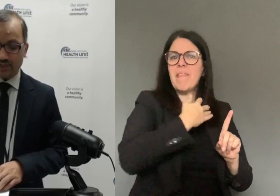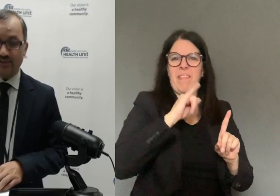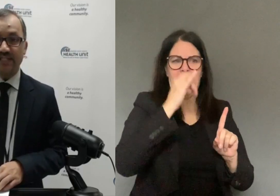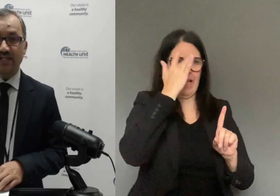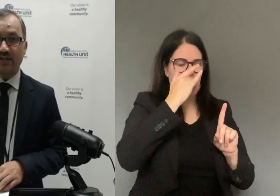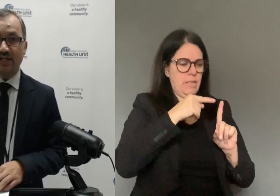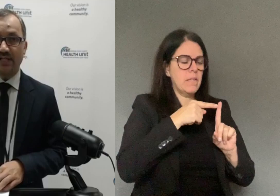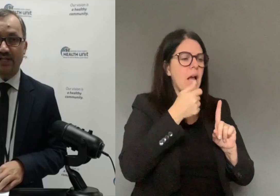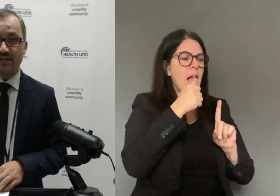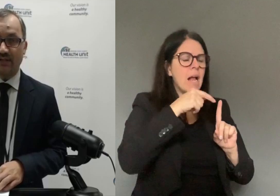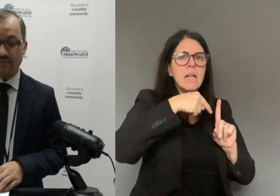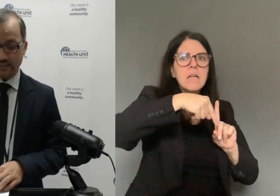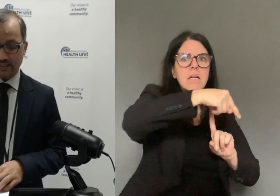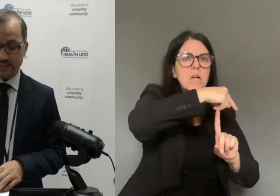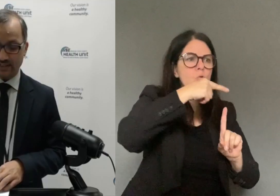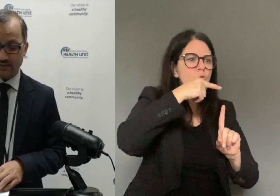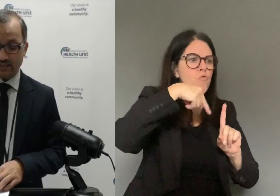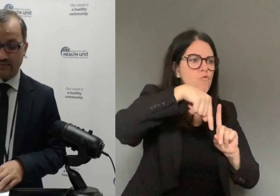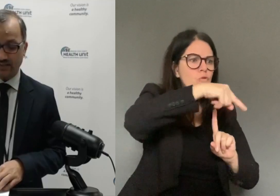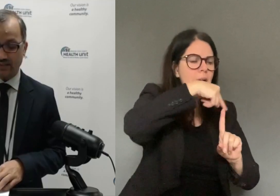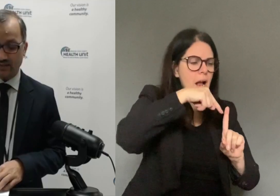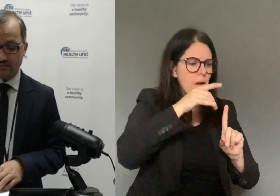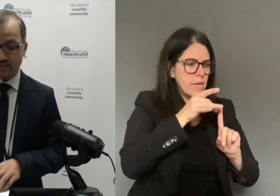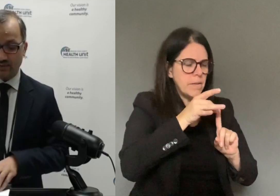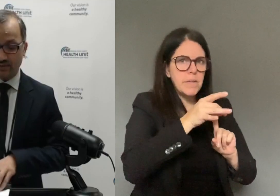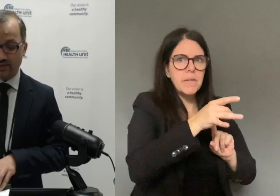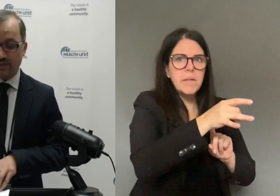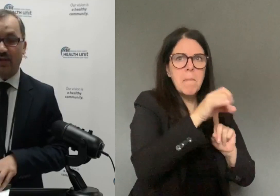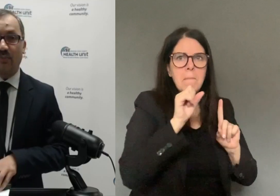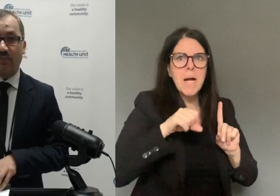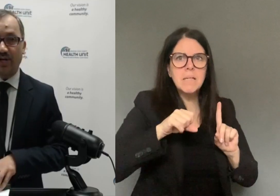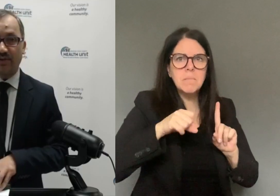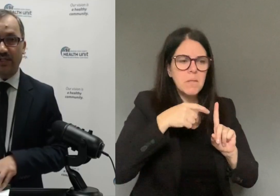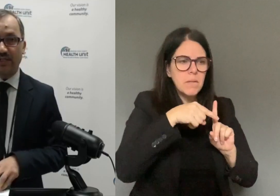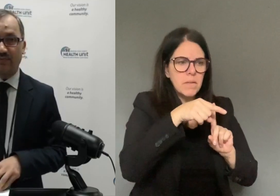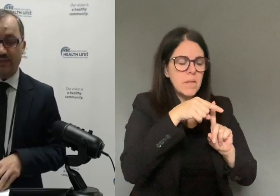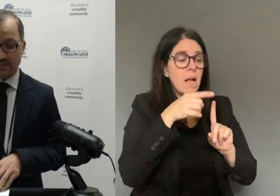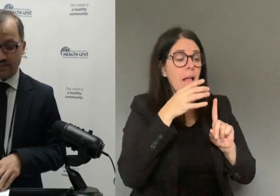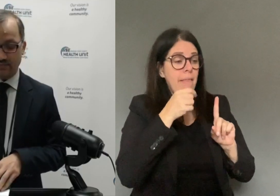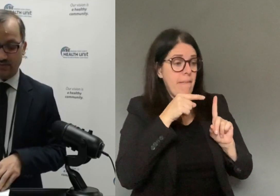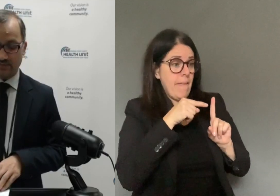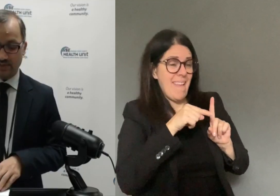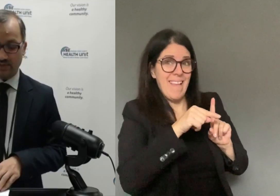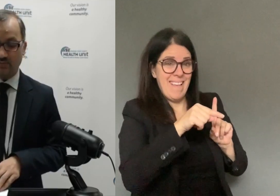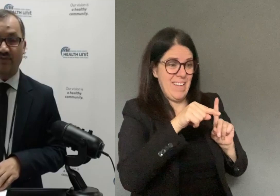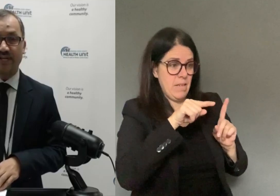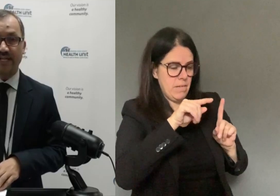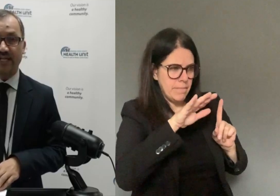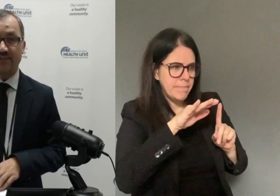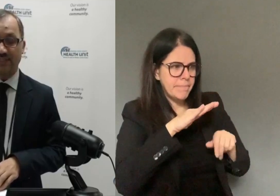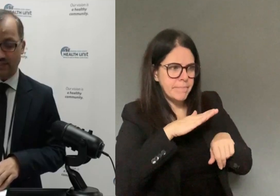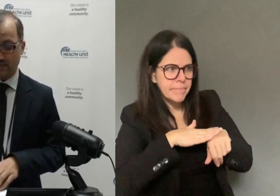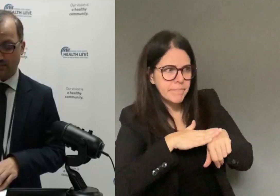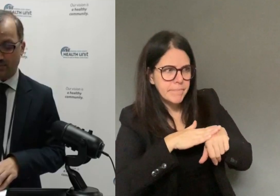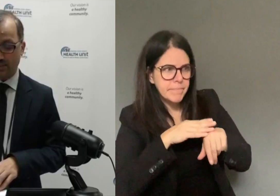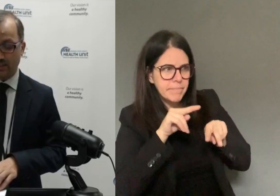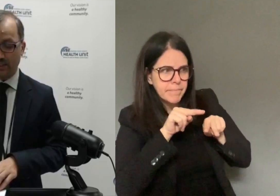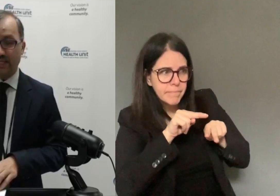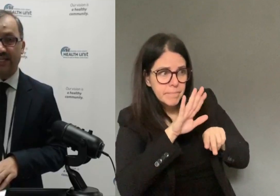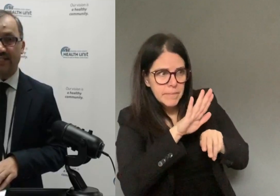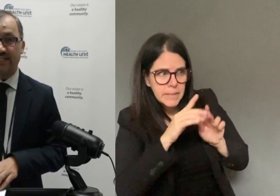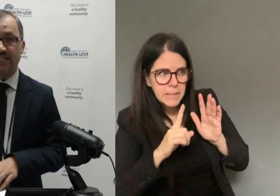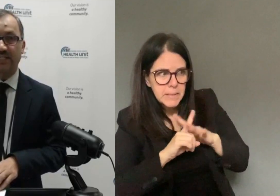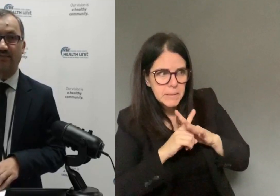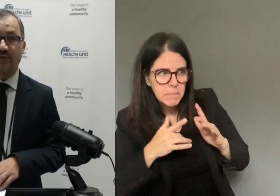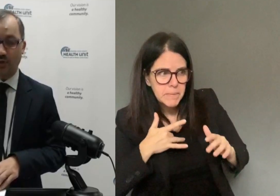By tracing contacts of an infected individual, monitoring them for their symptoms, providing counseling and support,